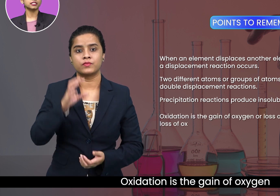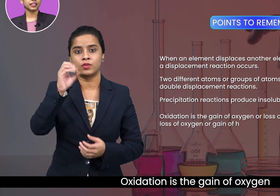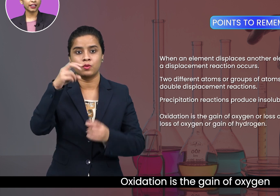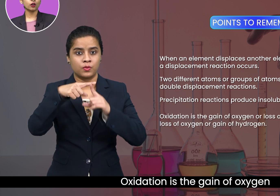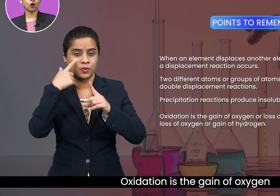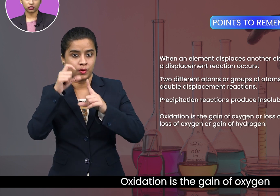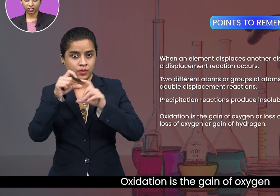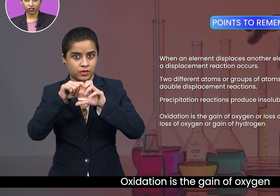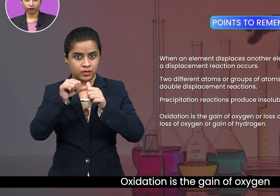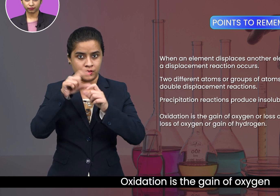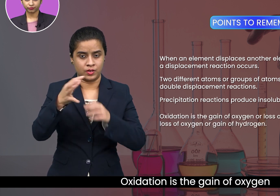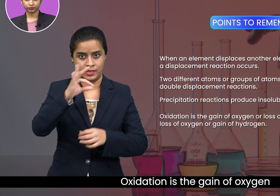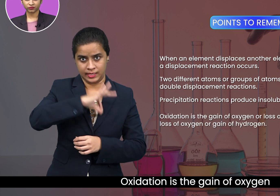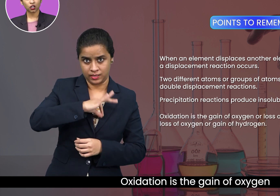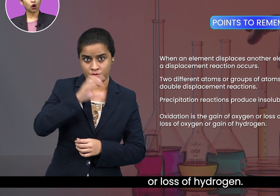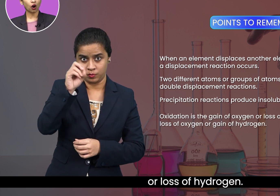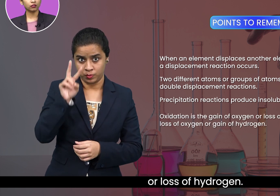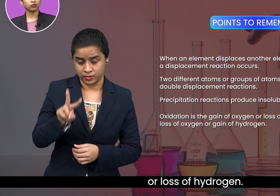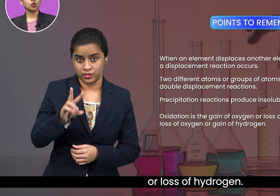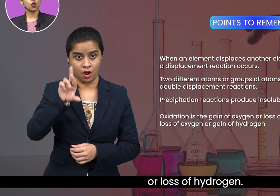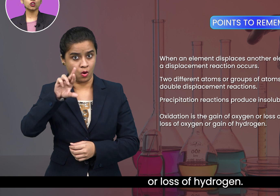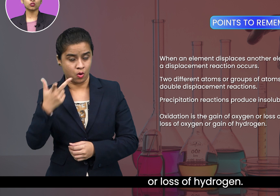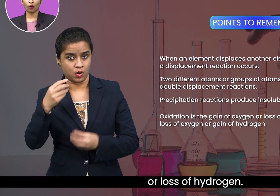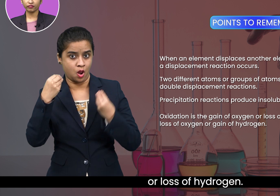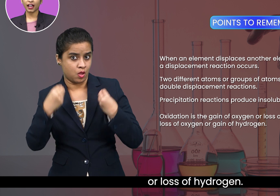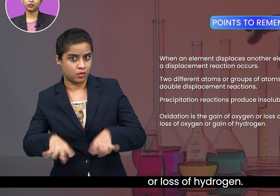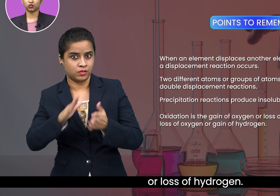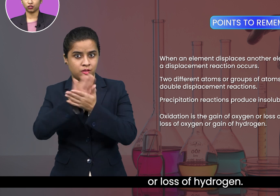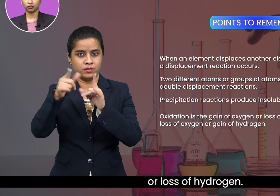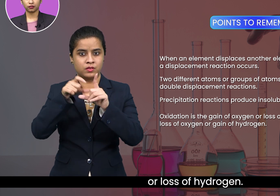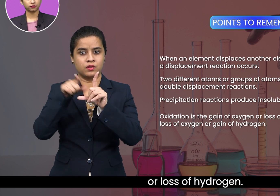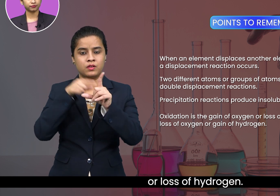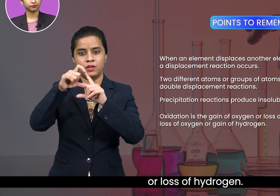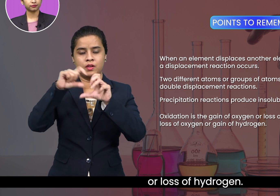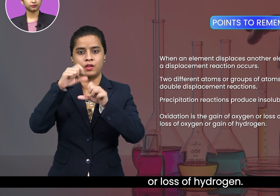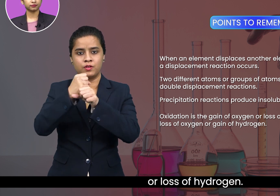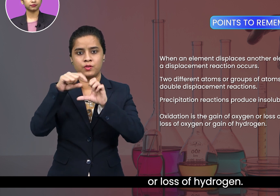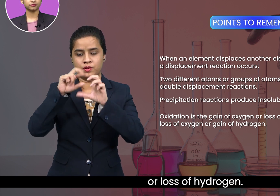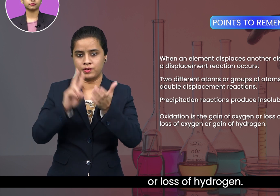Oxidation is the gain of oxygen or loss of hydrogen.